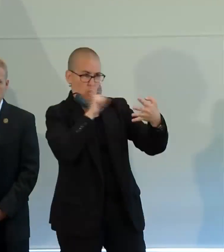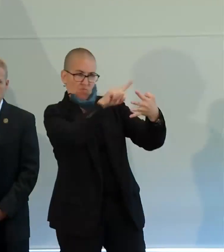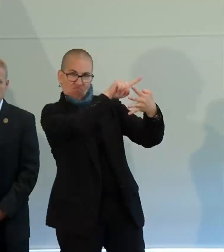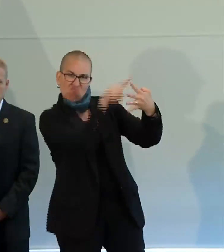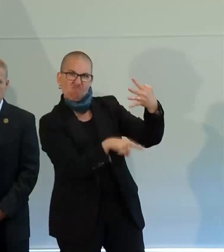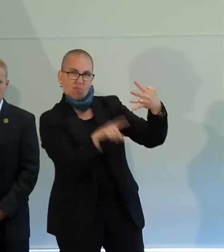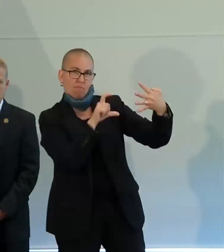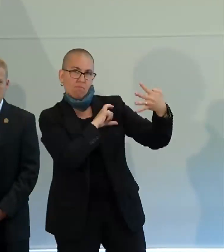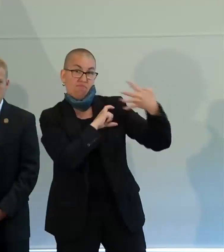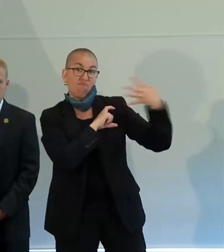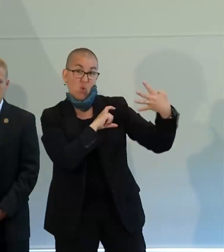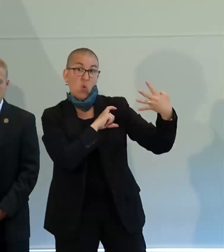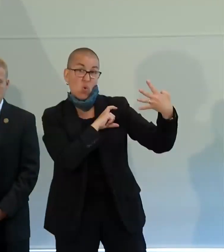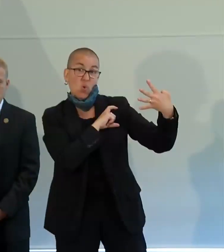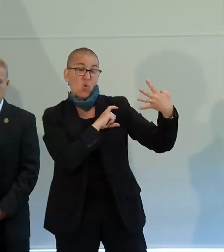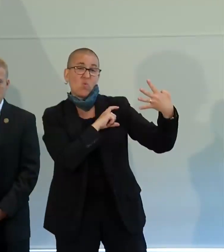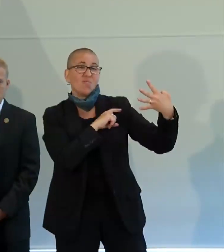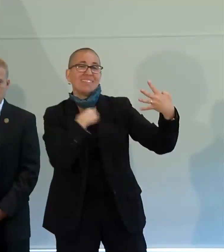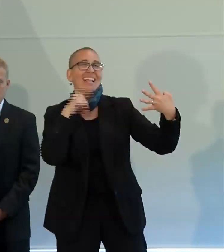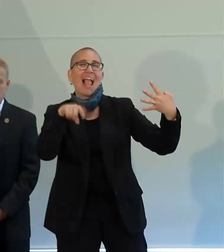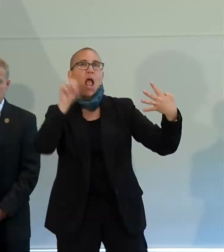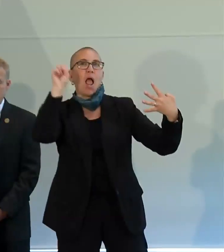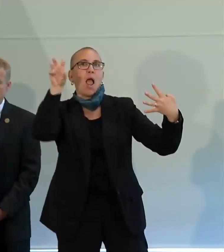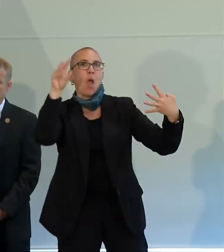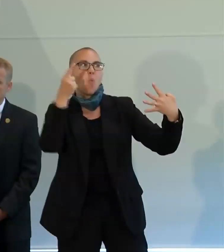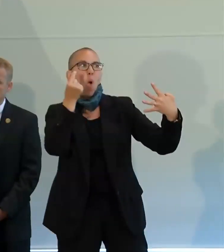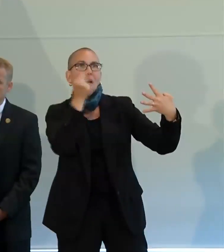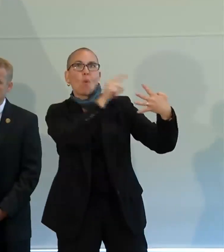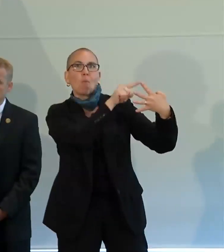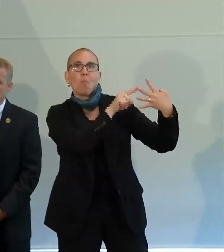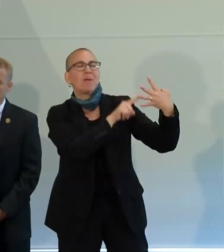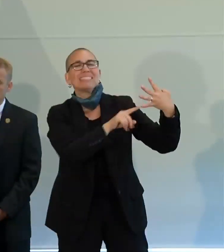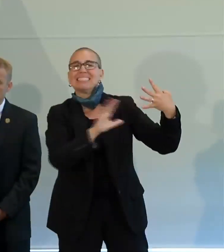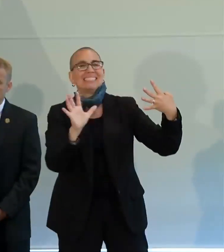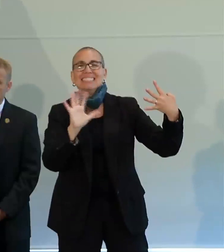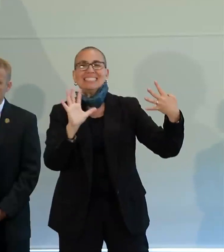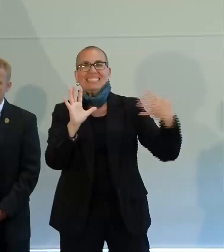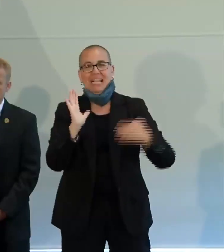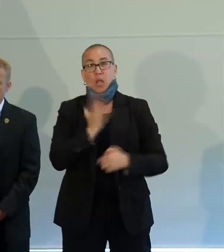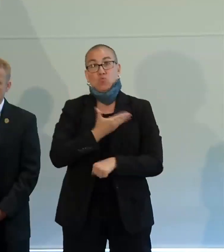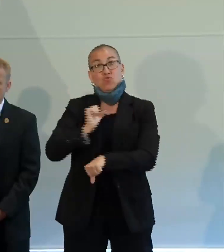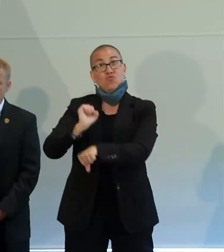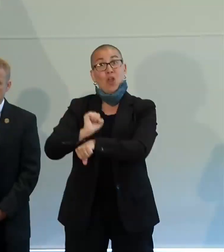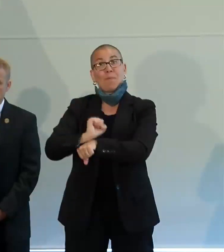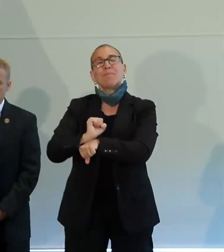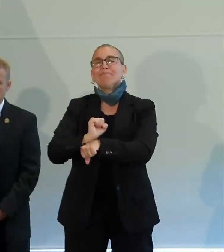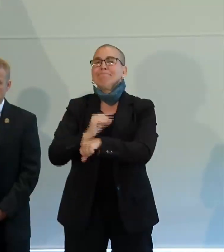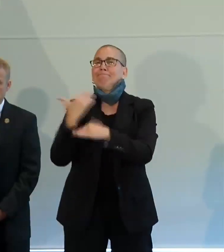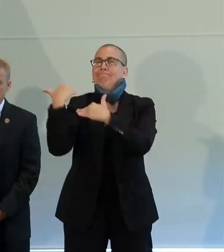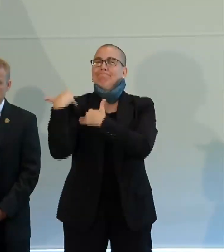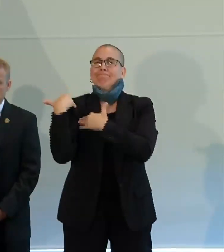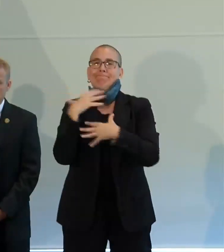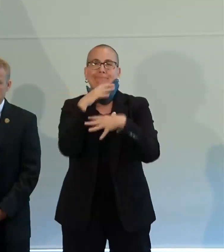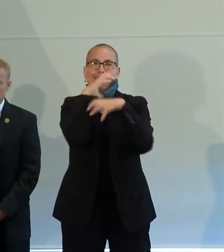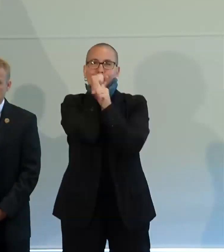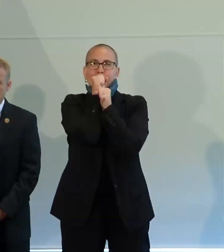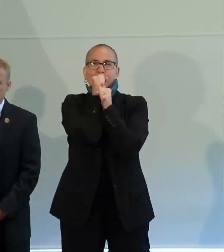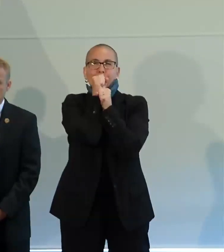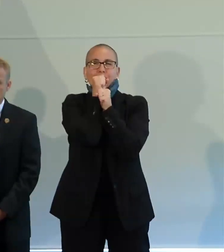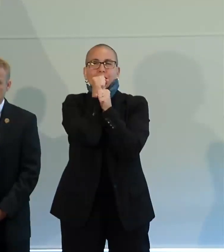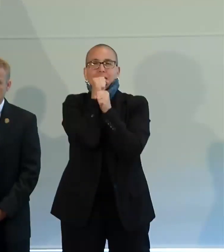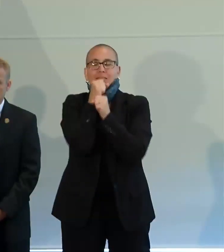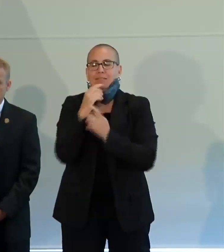will not be able to say very much publicly about it, because our job is to seek justice and to obtain a conviction, not to